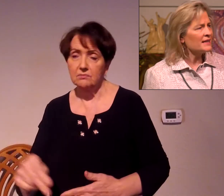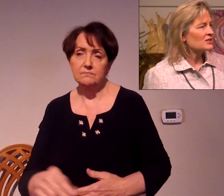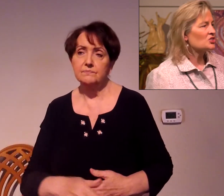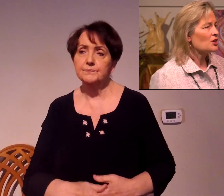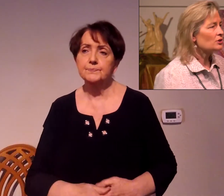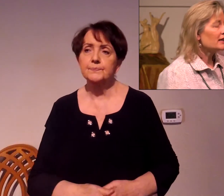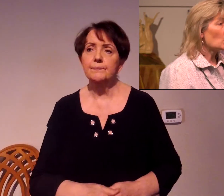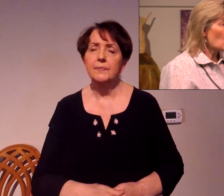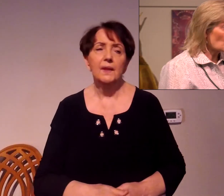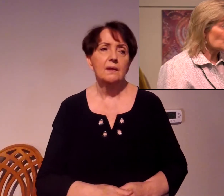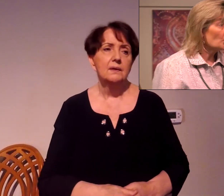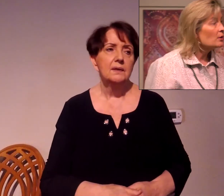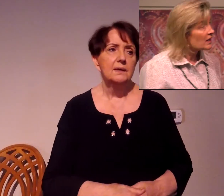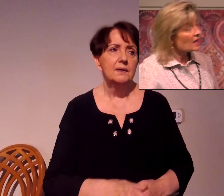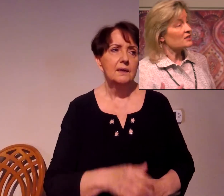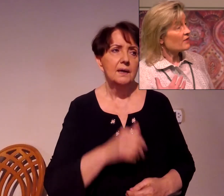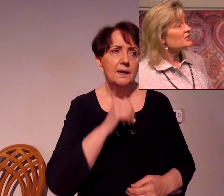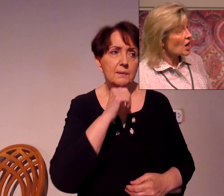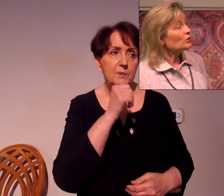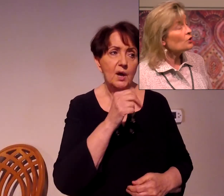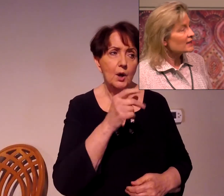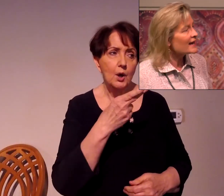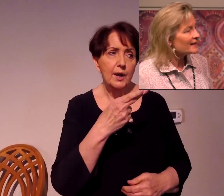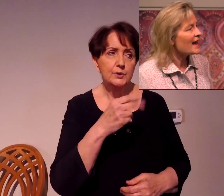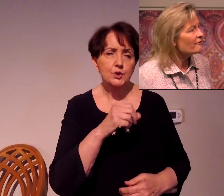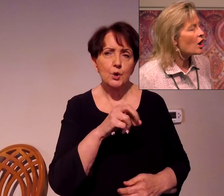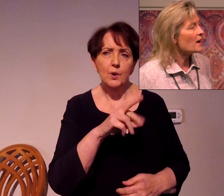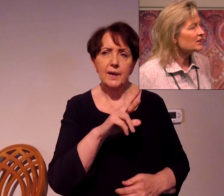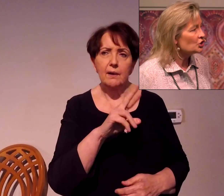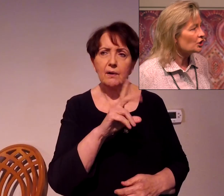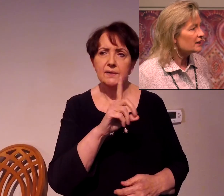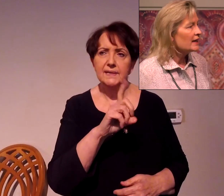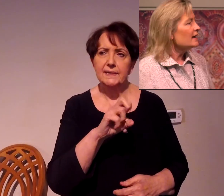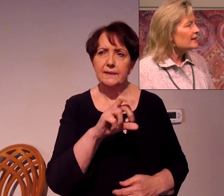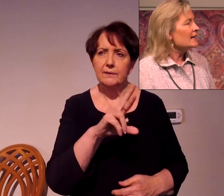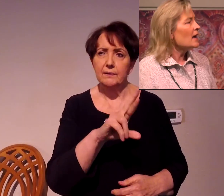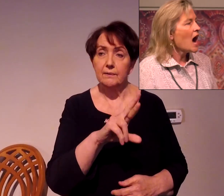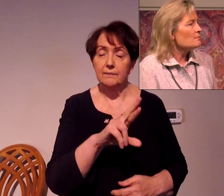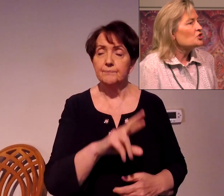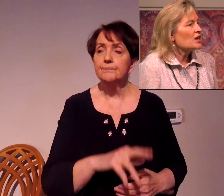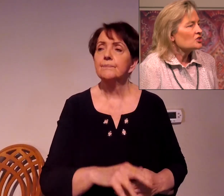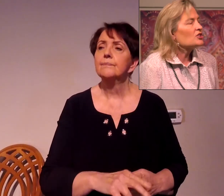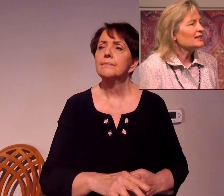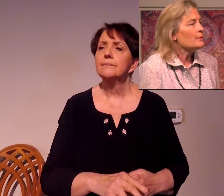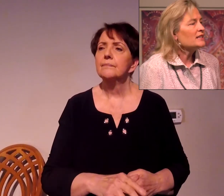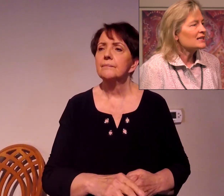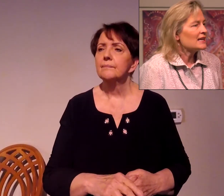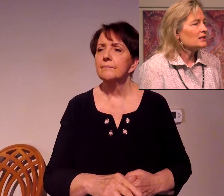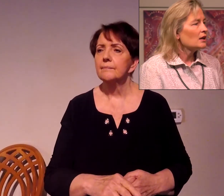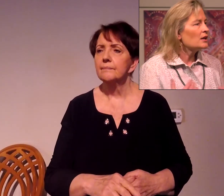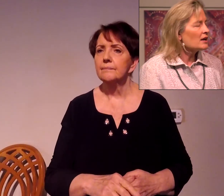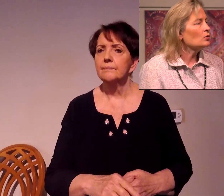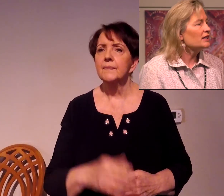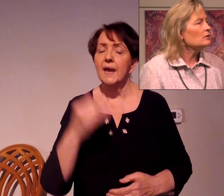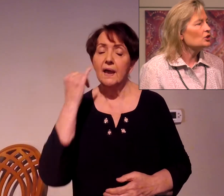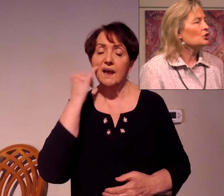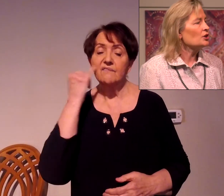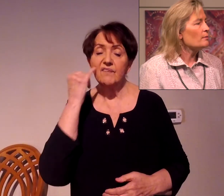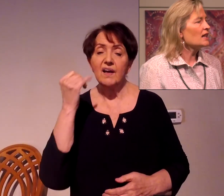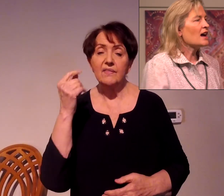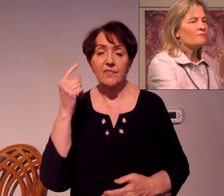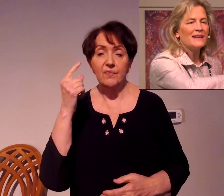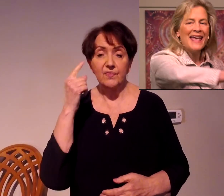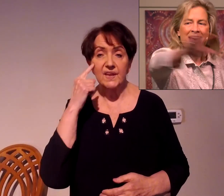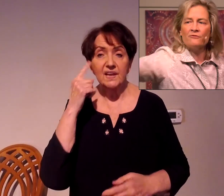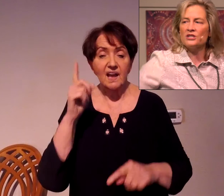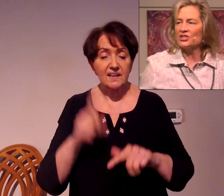I'm not necessarily a hoarder, because if I don't know that I can have all my good, then I'm just limiting not only the good in